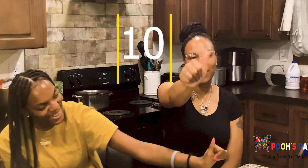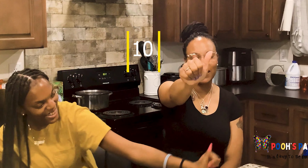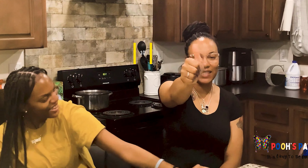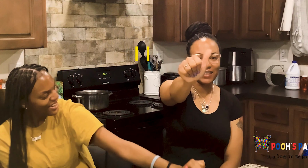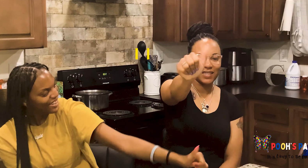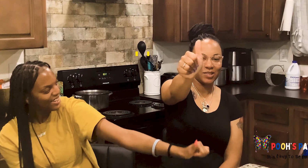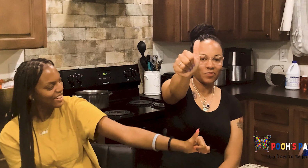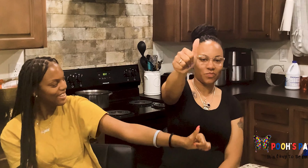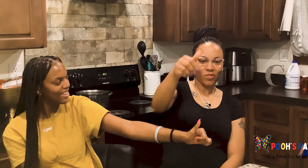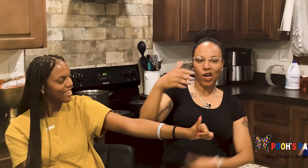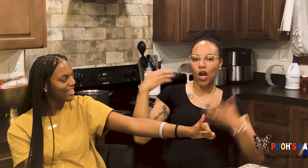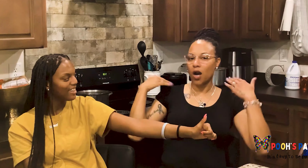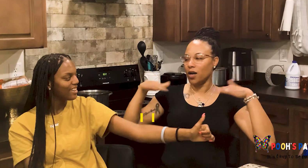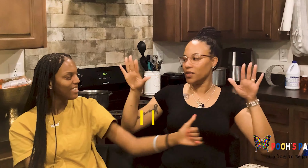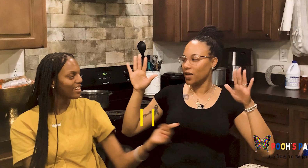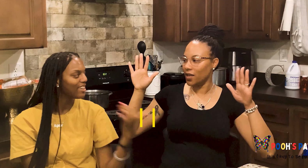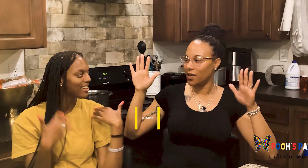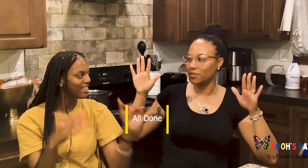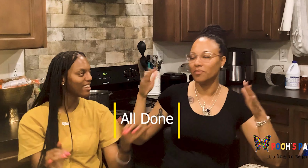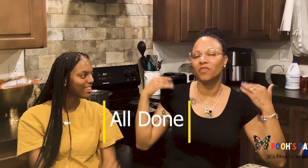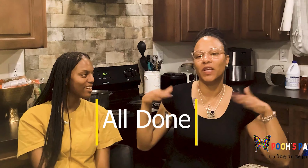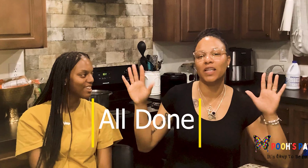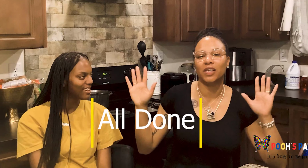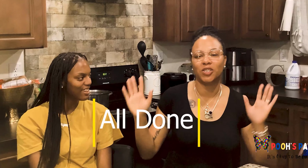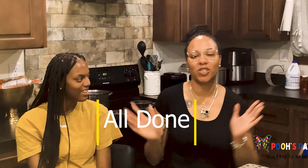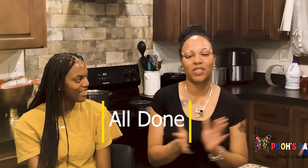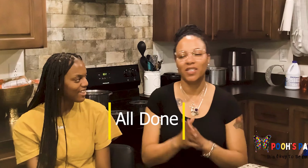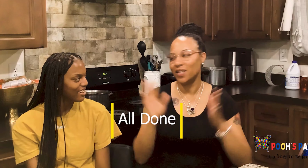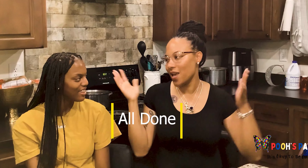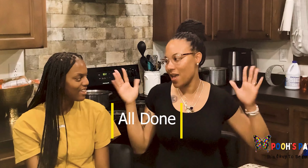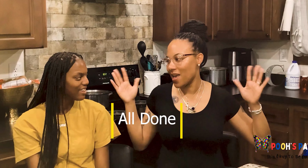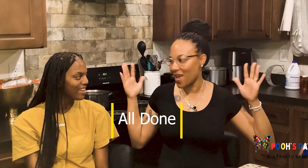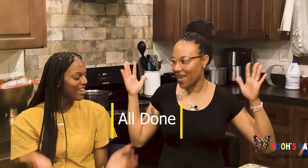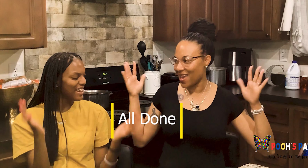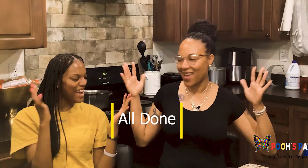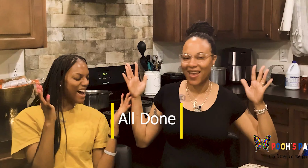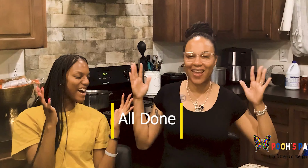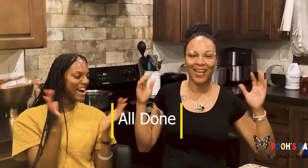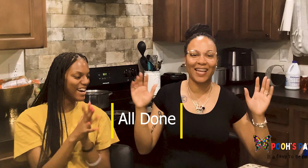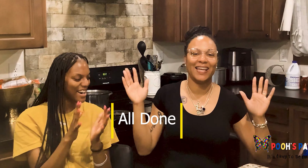10. All done. Finished. Yay!